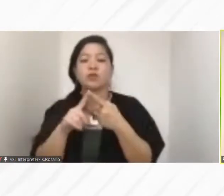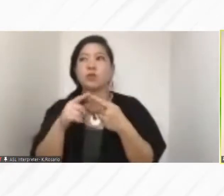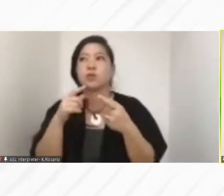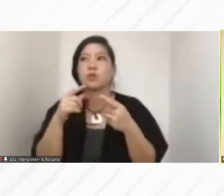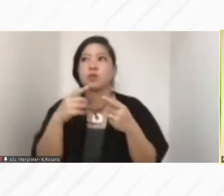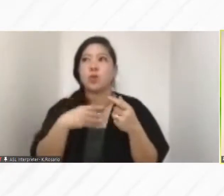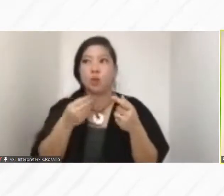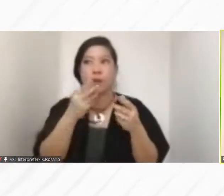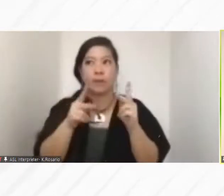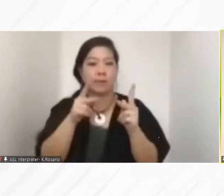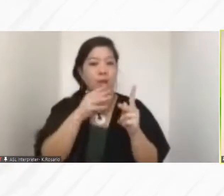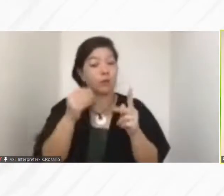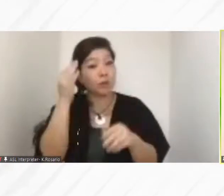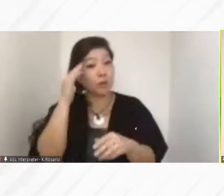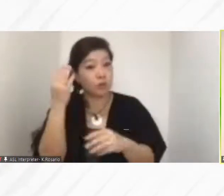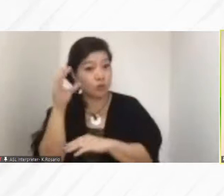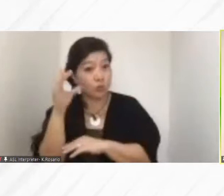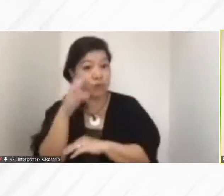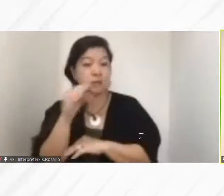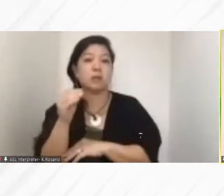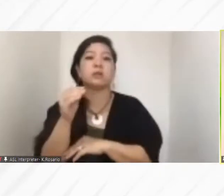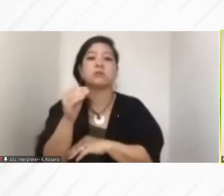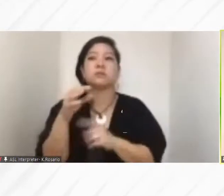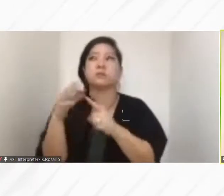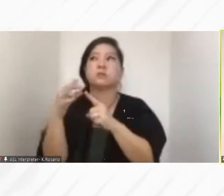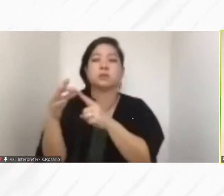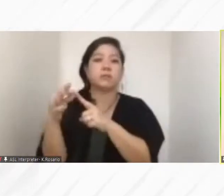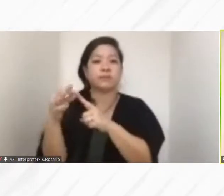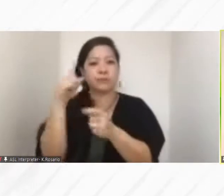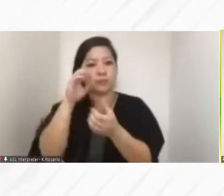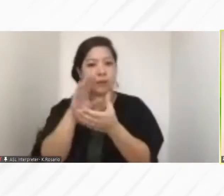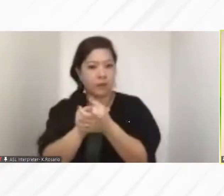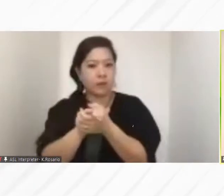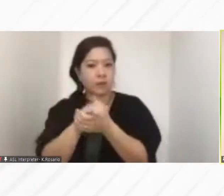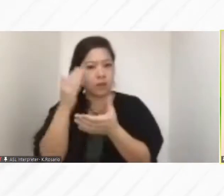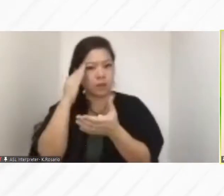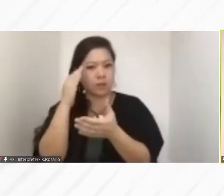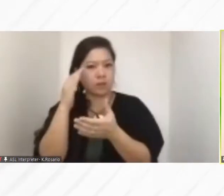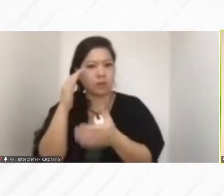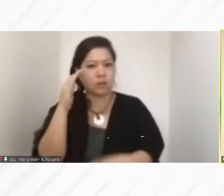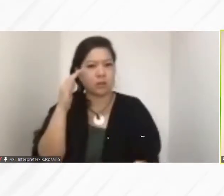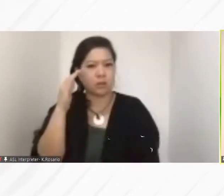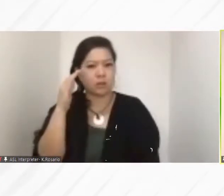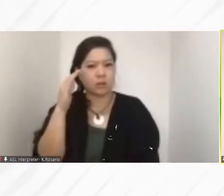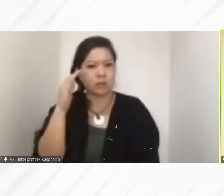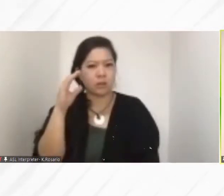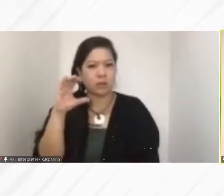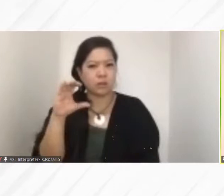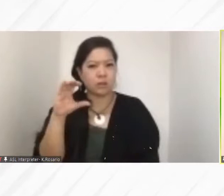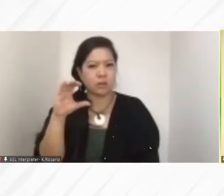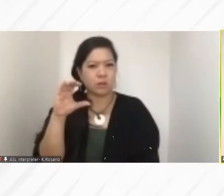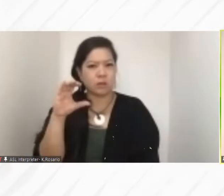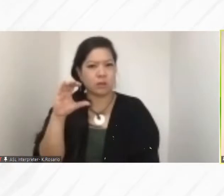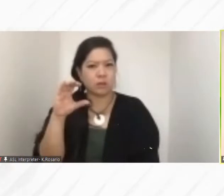that Chamorros and especially, I believe it's called the Chukus, have been especially